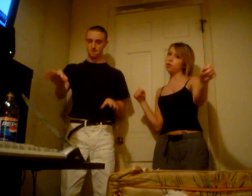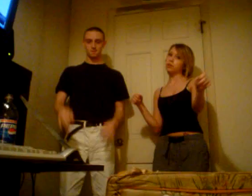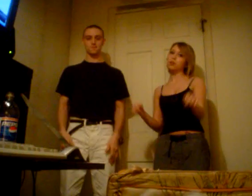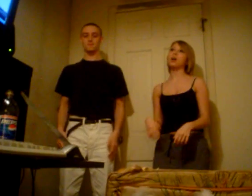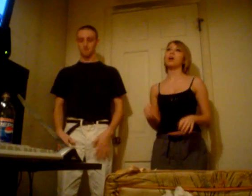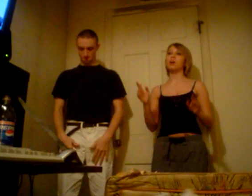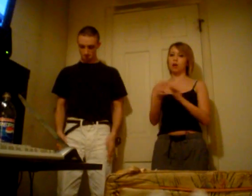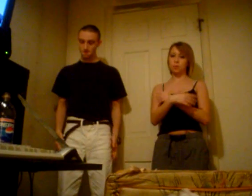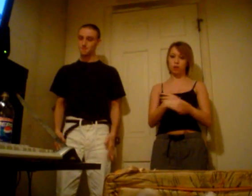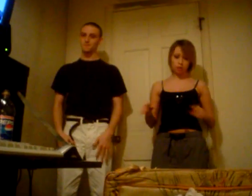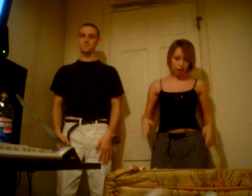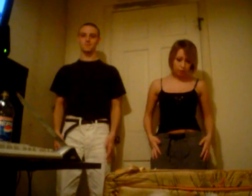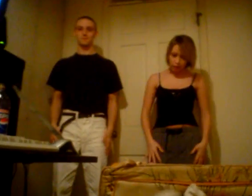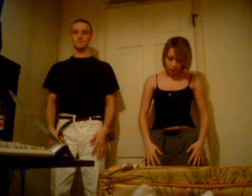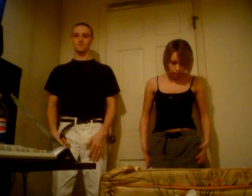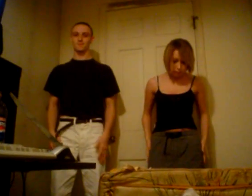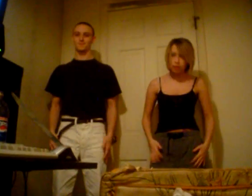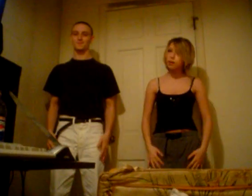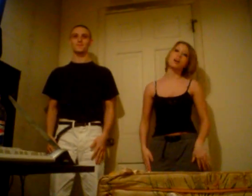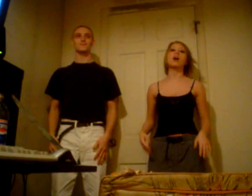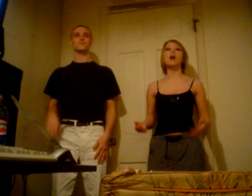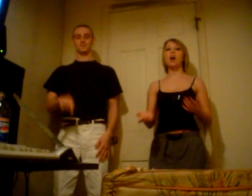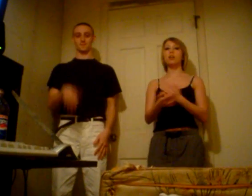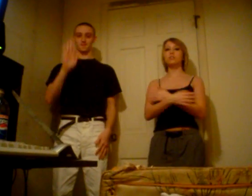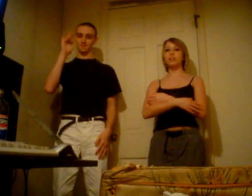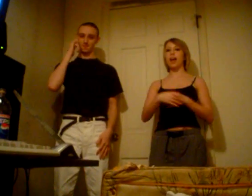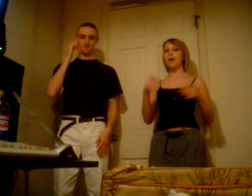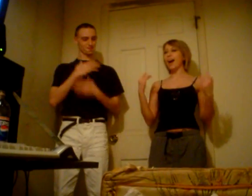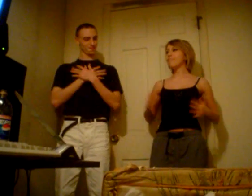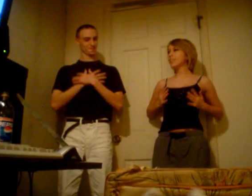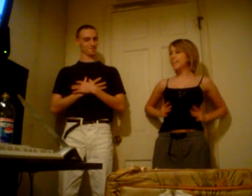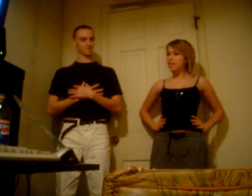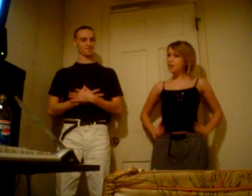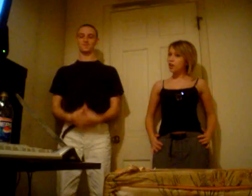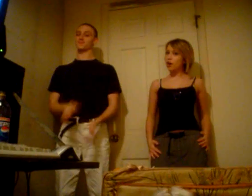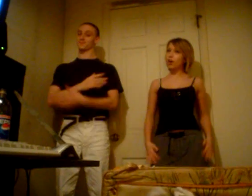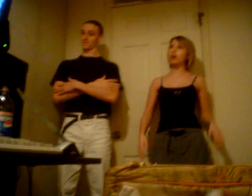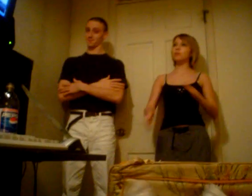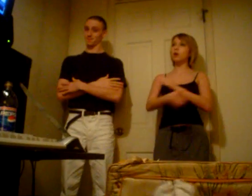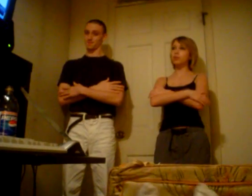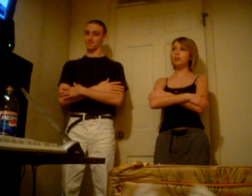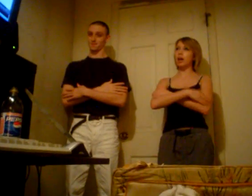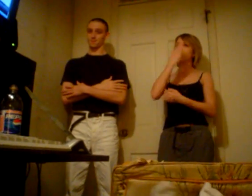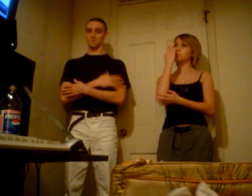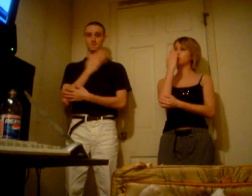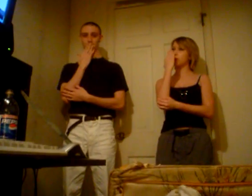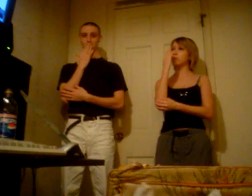I'm all I'm safe I'm is how I feel I'm cold and I am ashamed